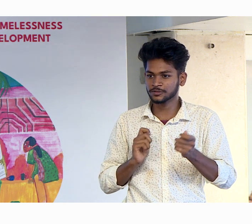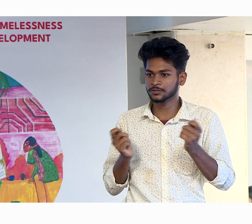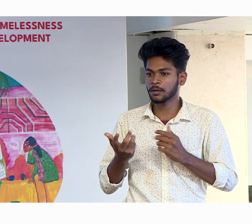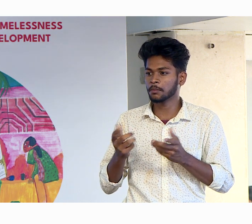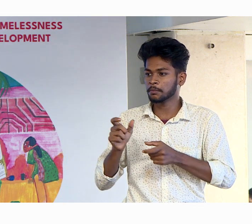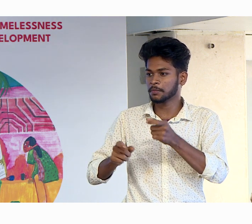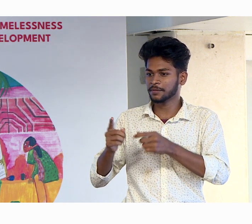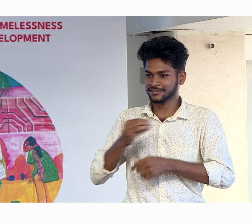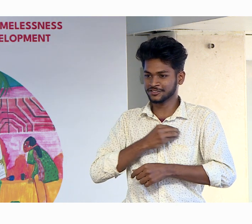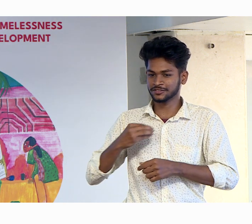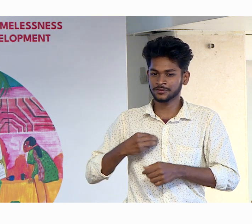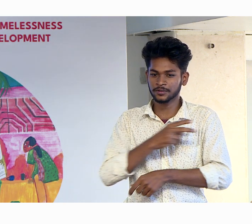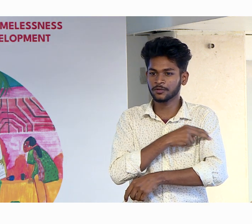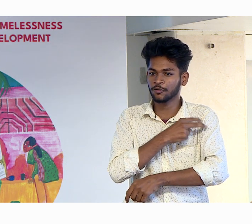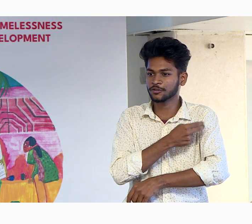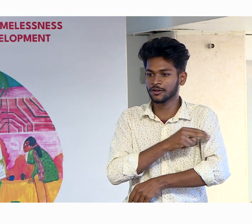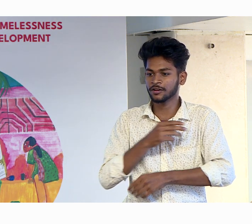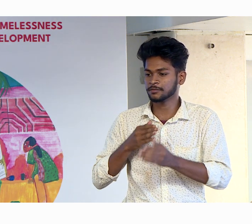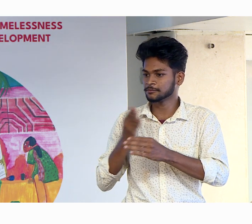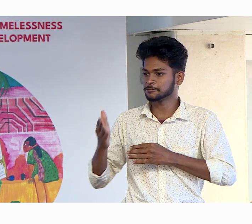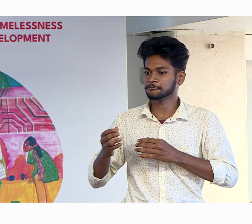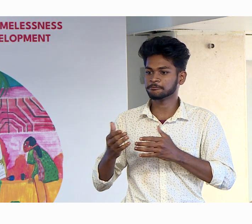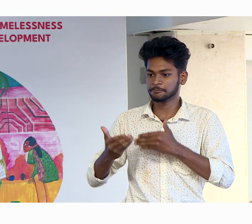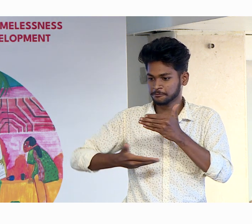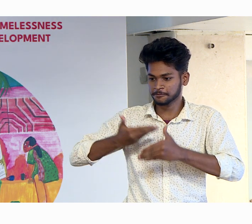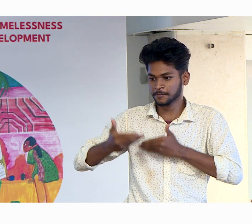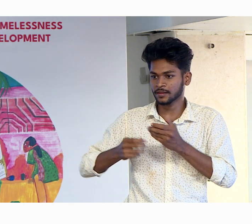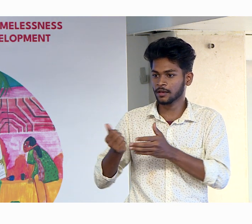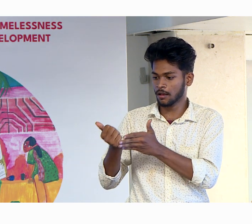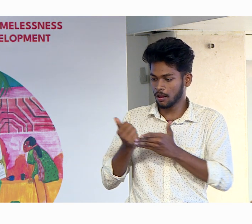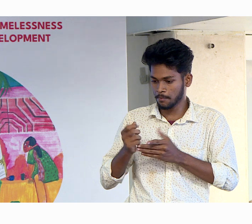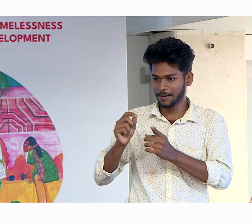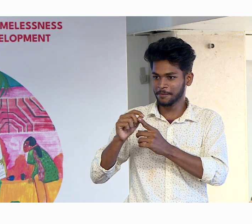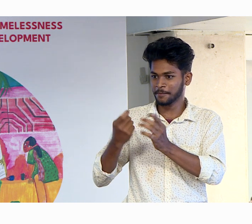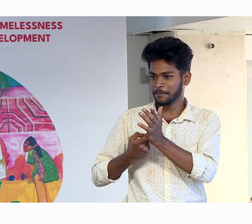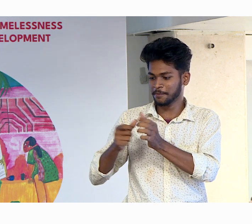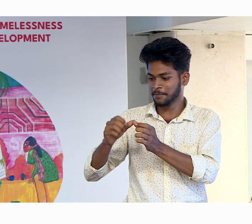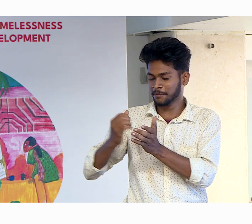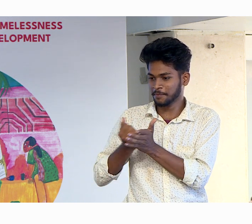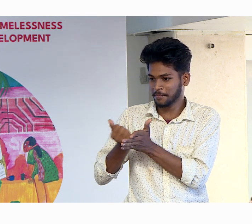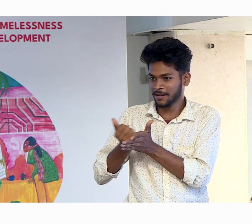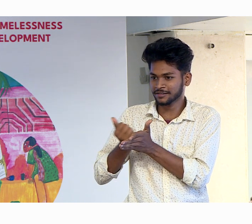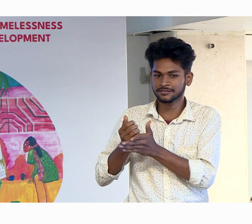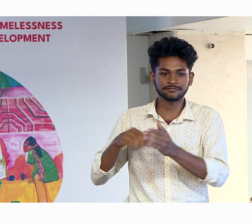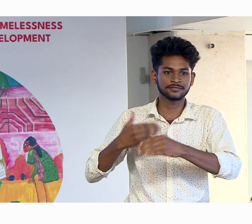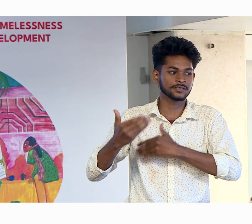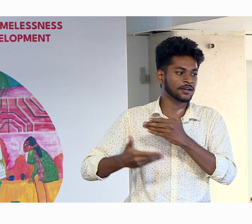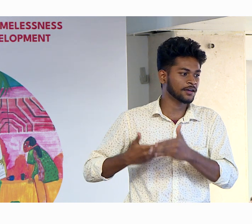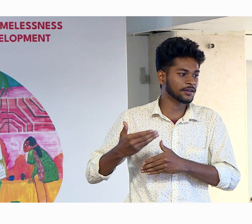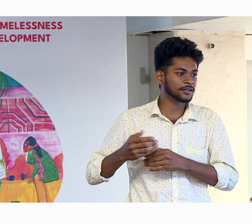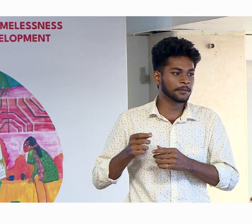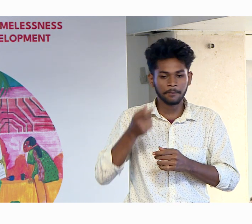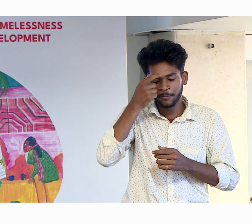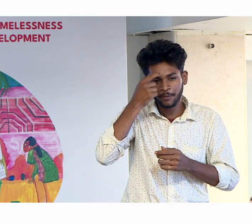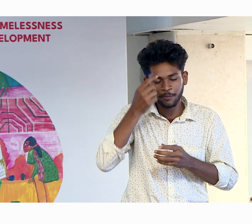to integrate people, give them the choices they want, to live with their families in the community and deal with the problems